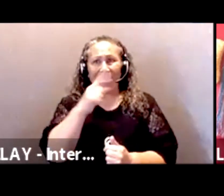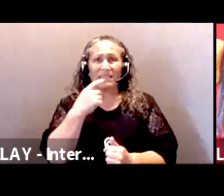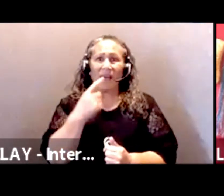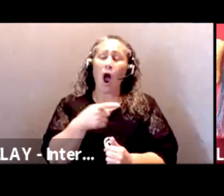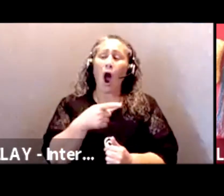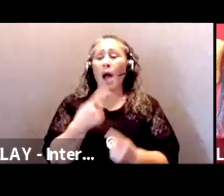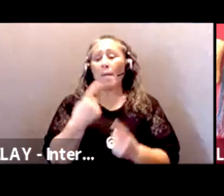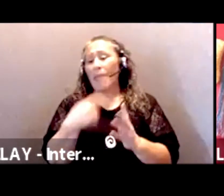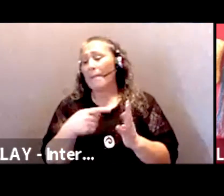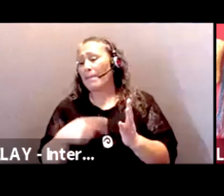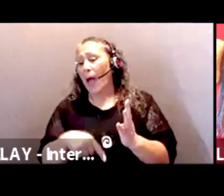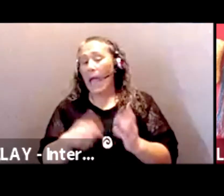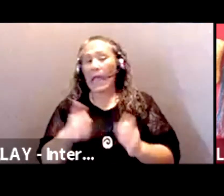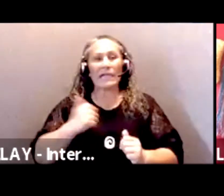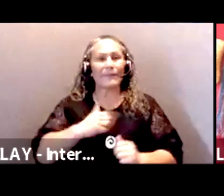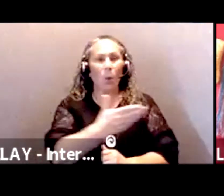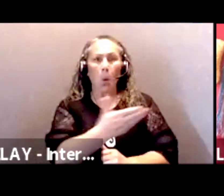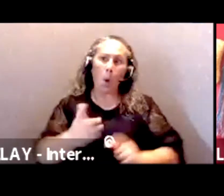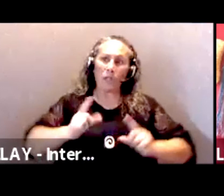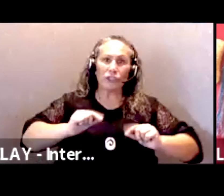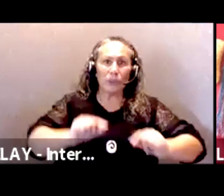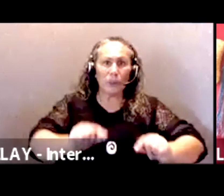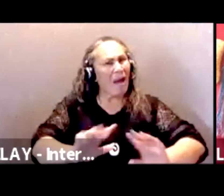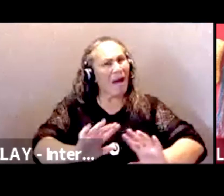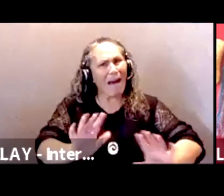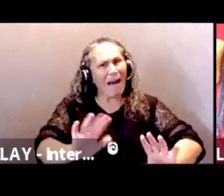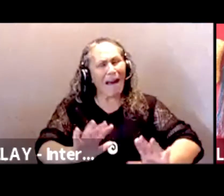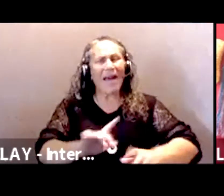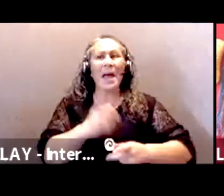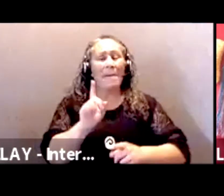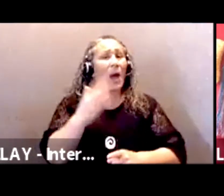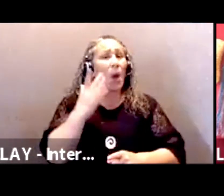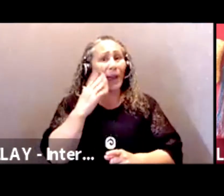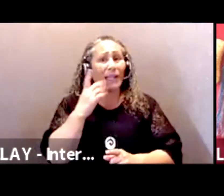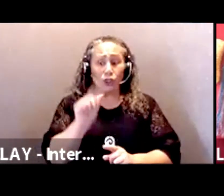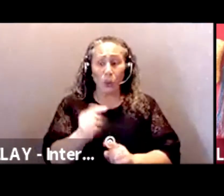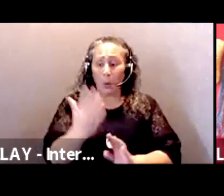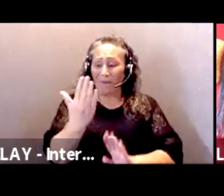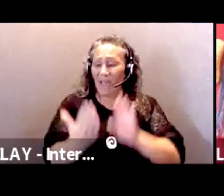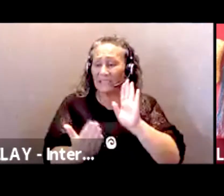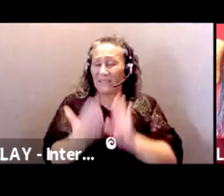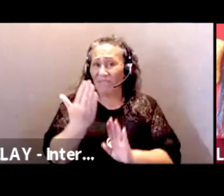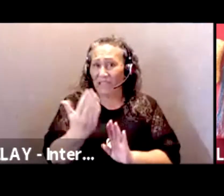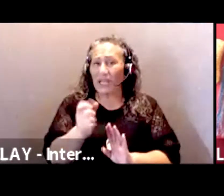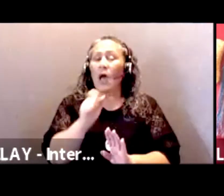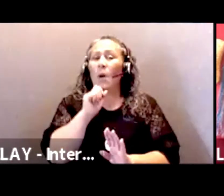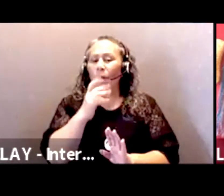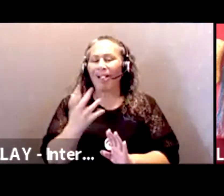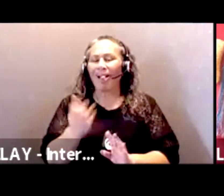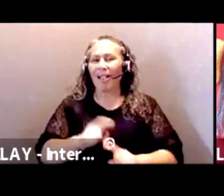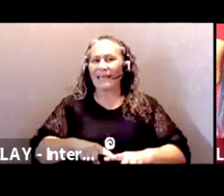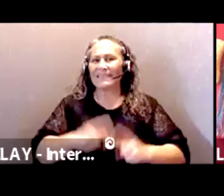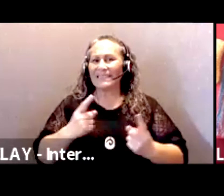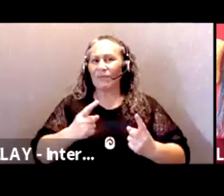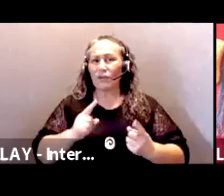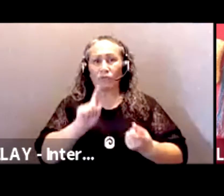to do it. It needs to be often kanohi ki te kanohi. When you do things face to face, you're going to get a different response. If